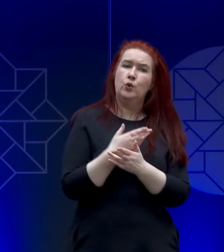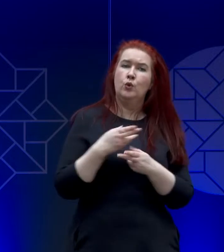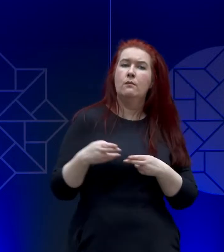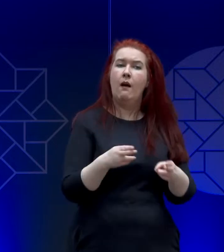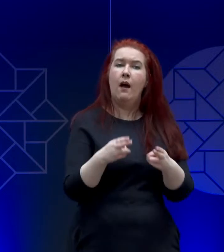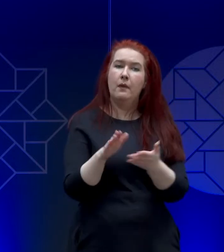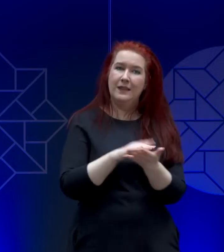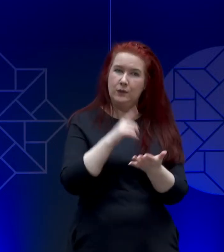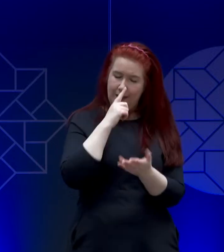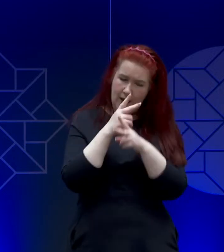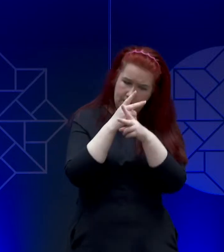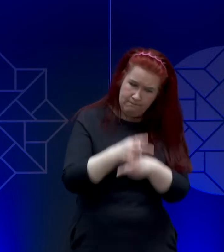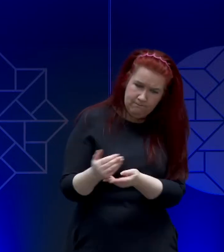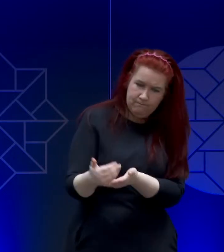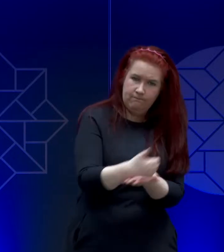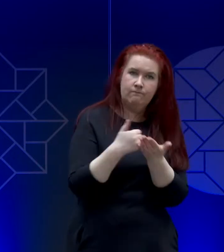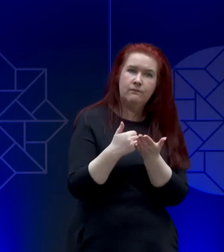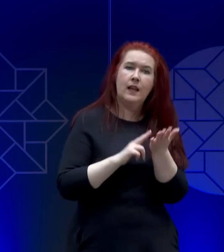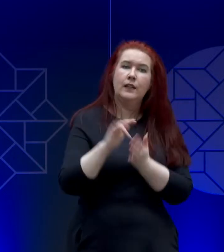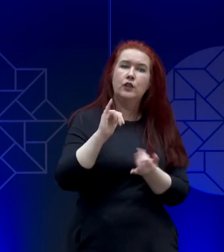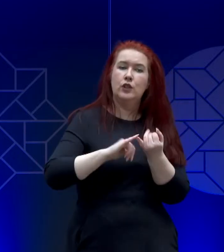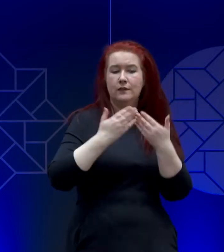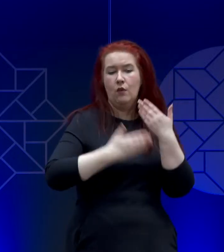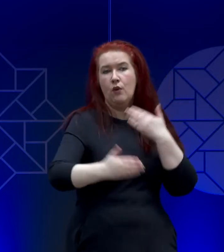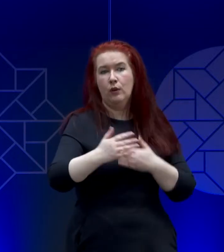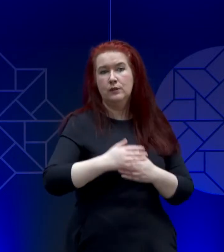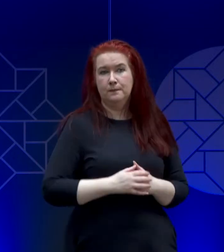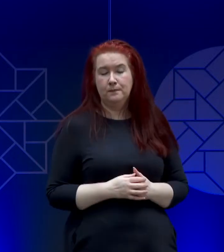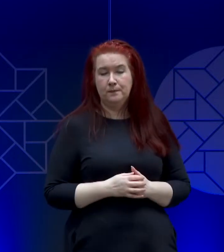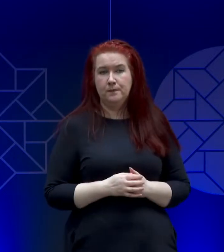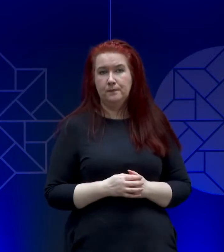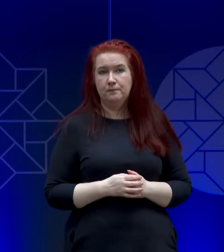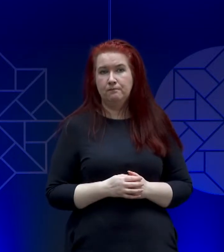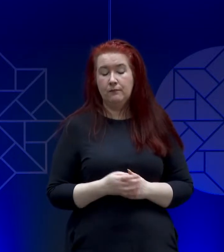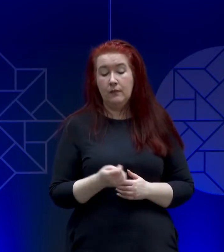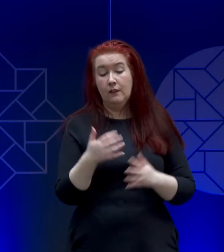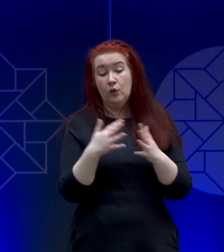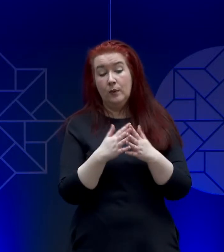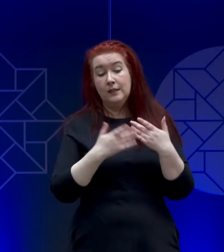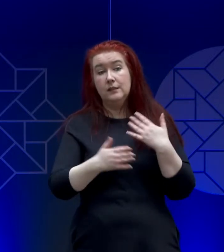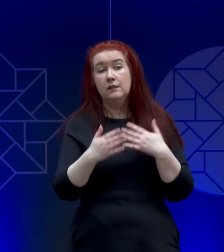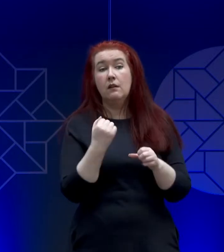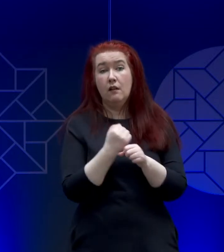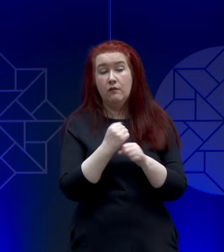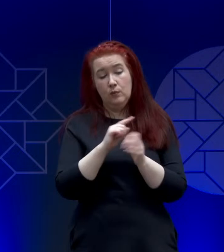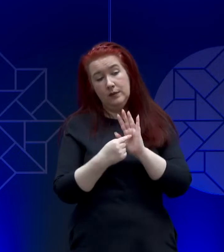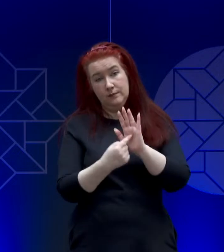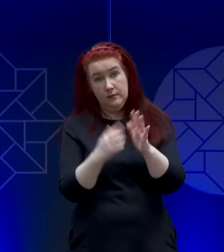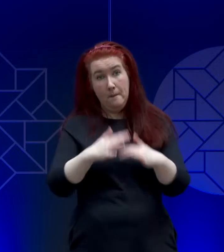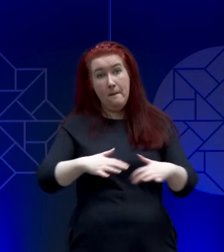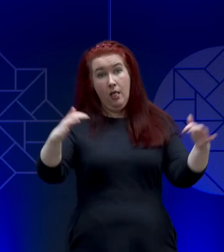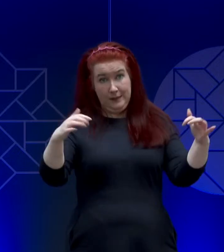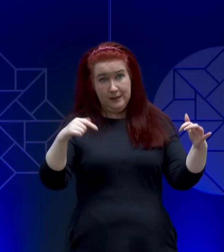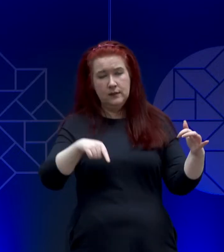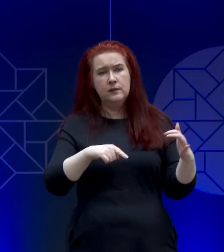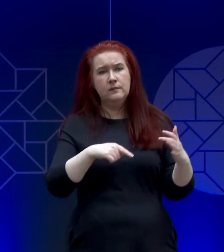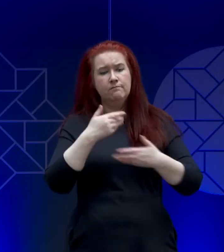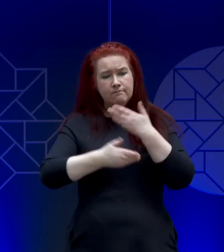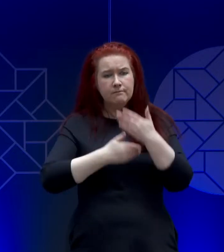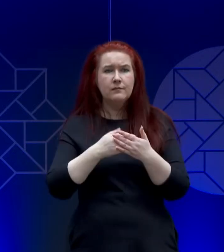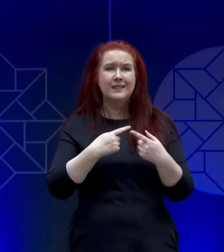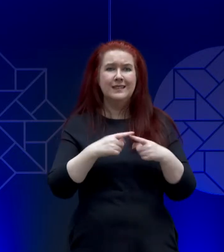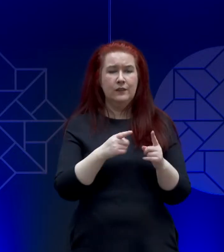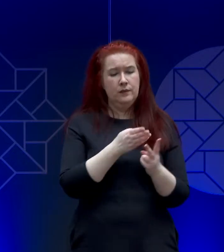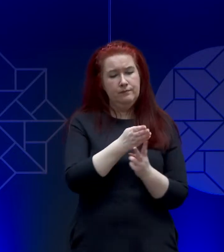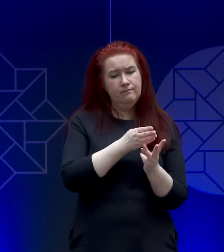the NHS for the long term. Over the coming weeks, the Government will set out for Parliament what the different elements of our